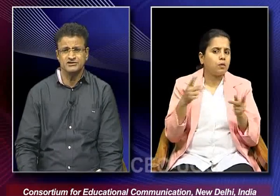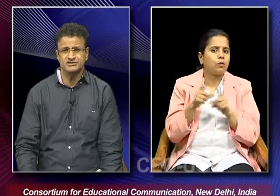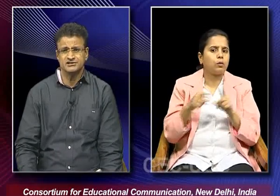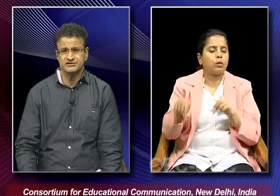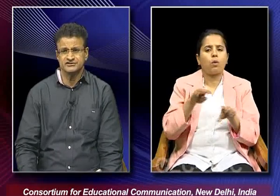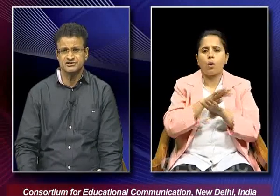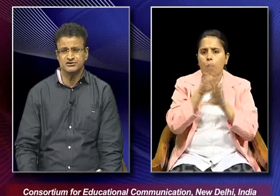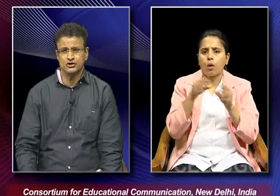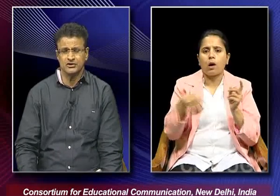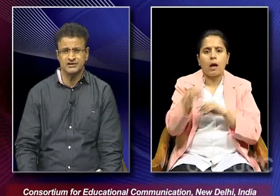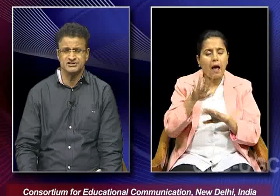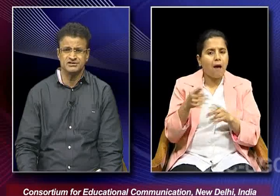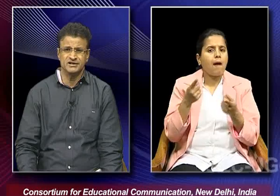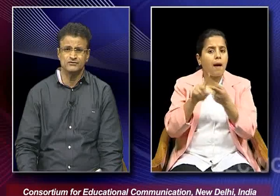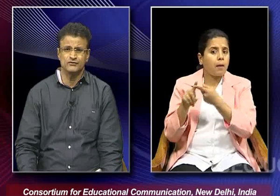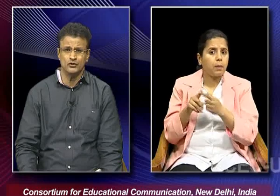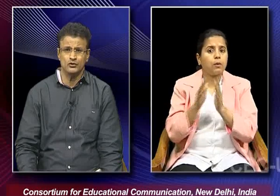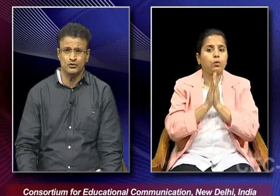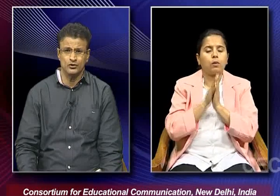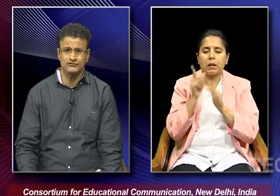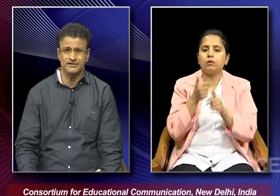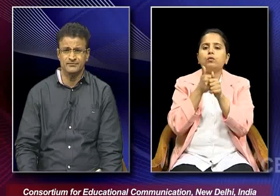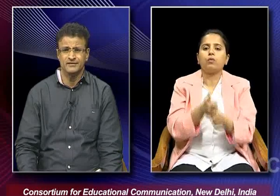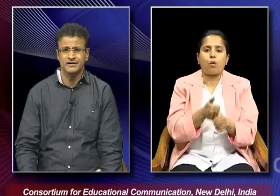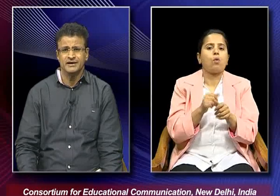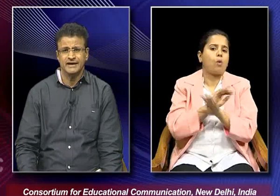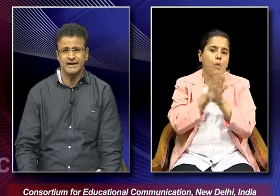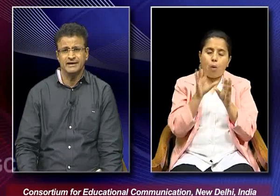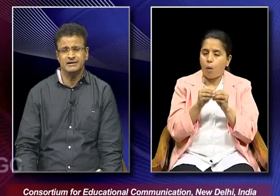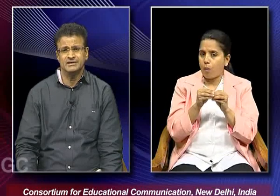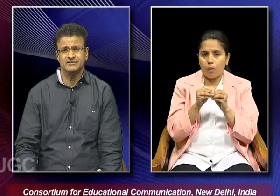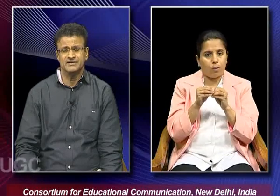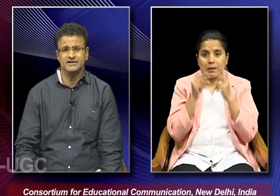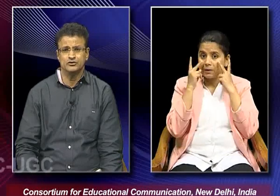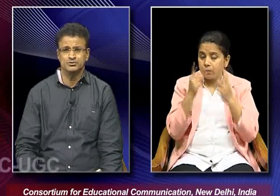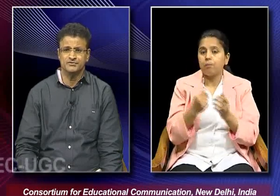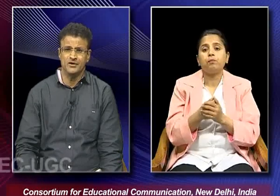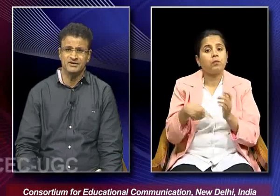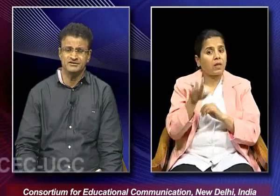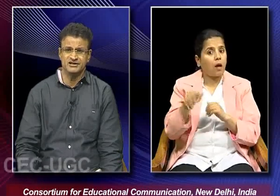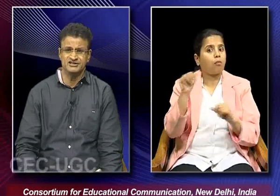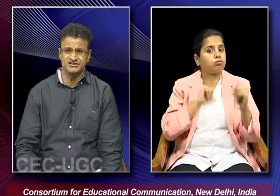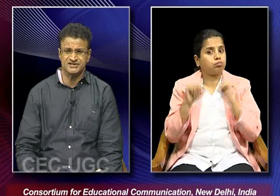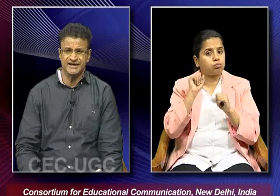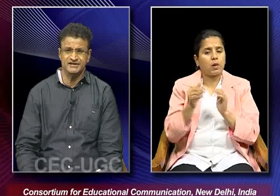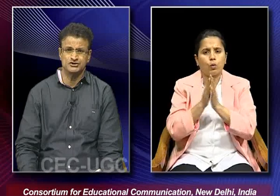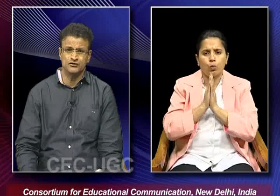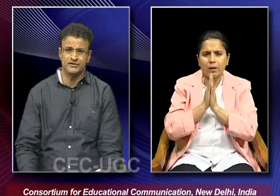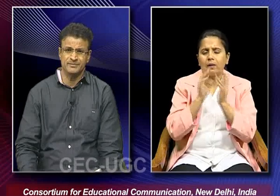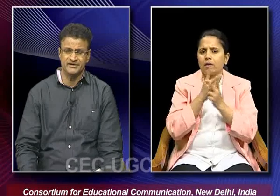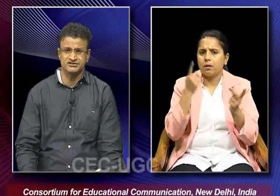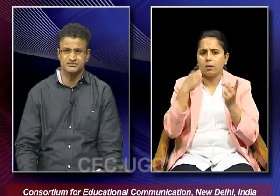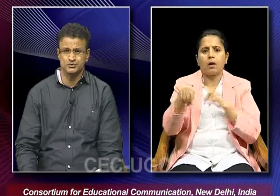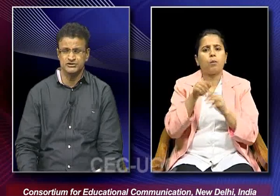All these kinds of rituals or religion, they have to follow all of them. And when they are also performing the religious rites,